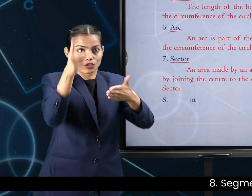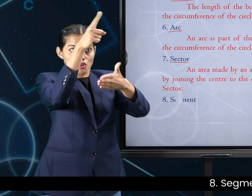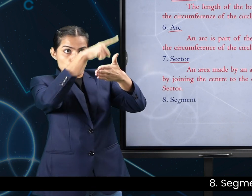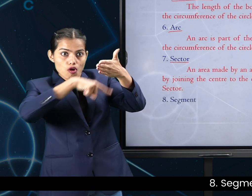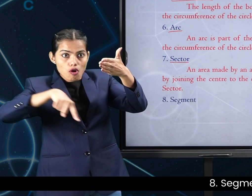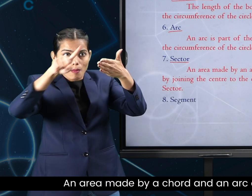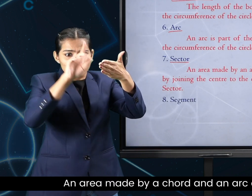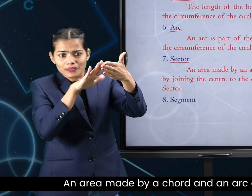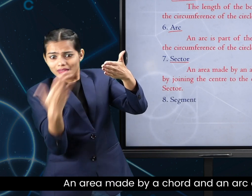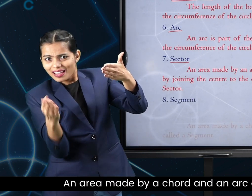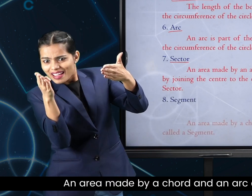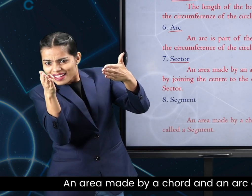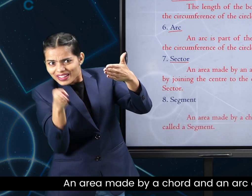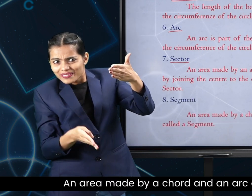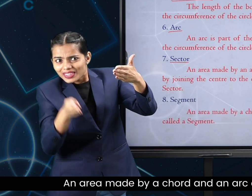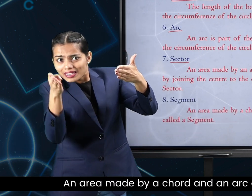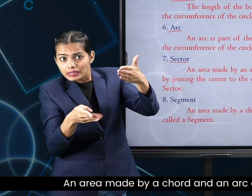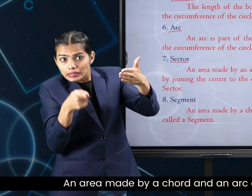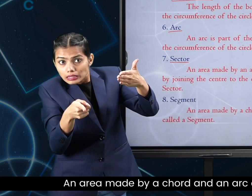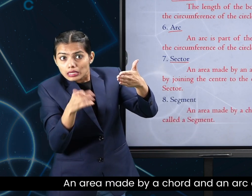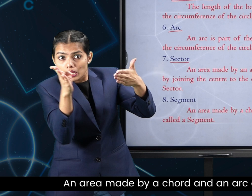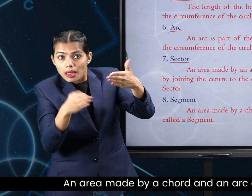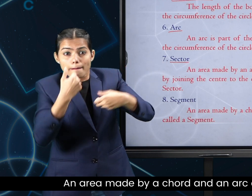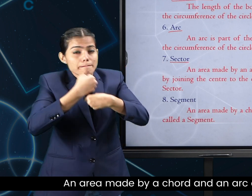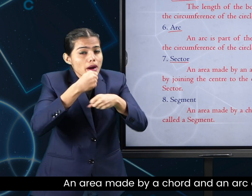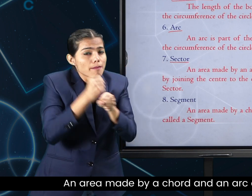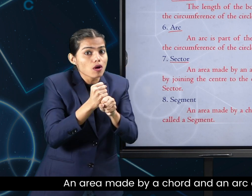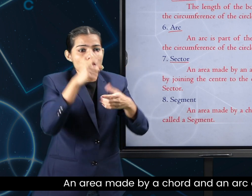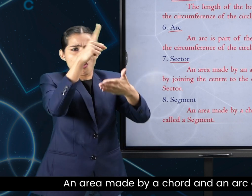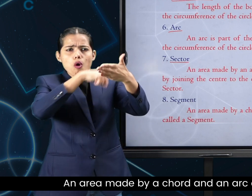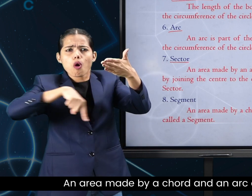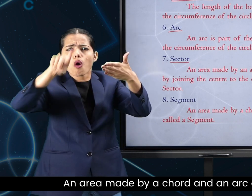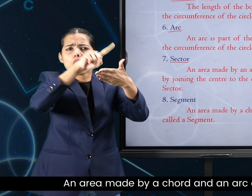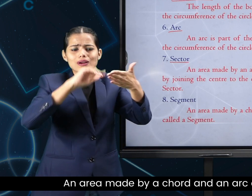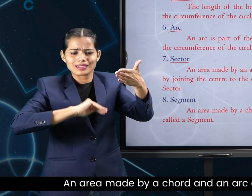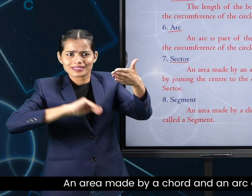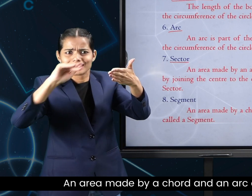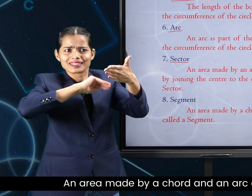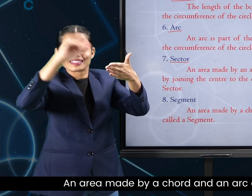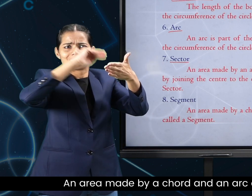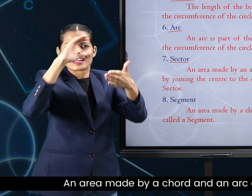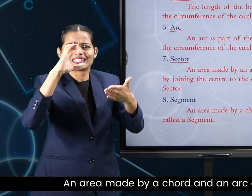Segment. An area made by a chord and the arc of the circle is called a segment.